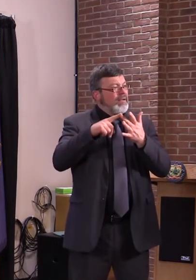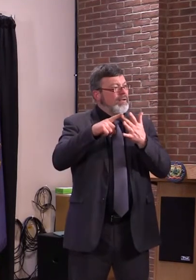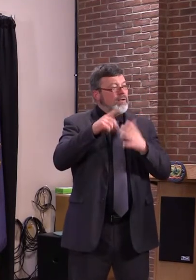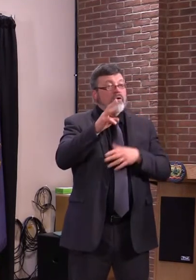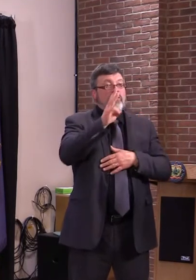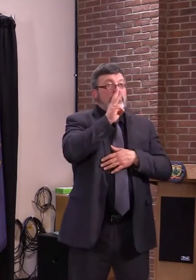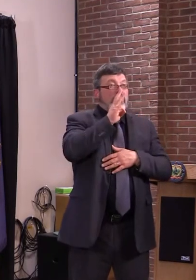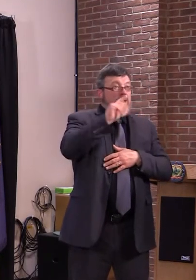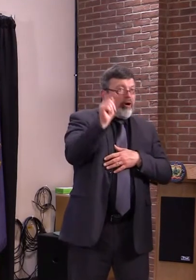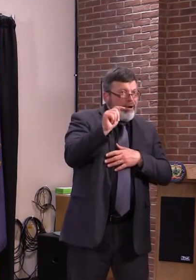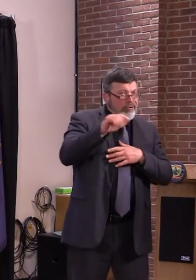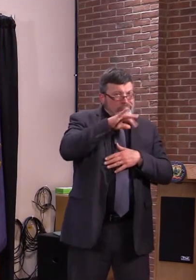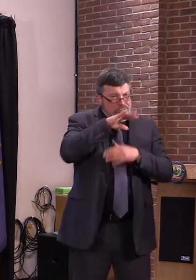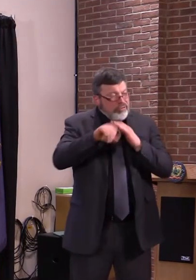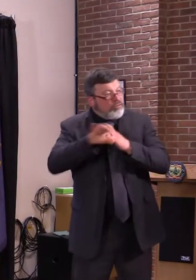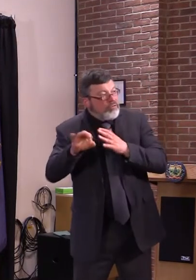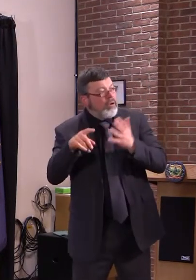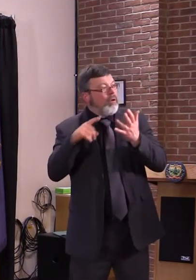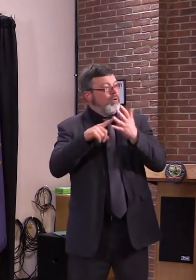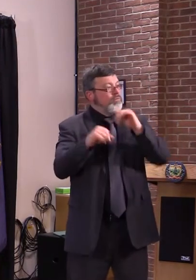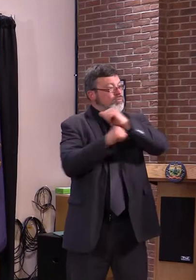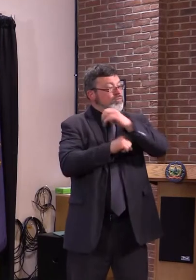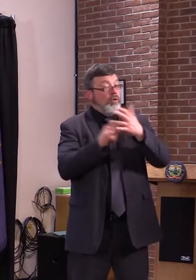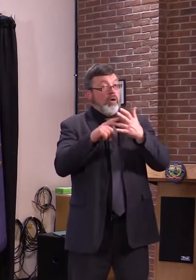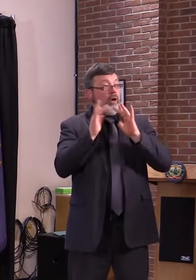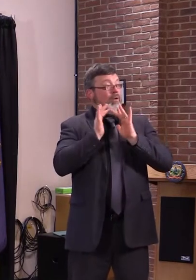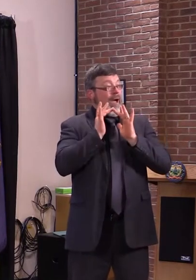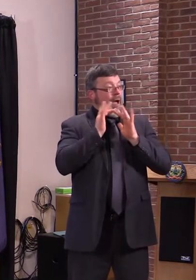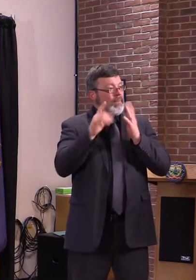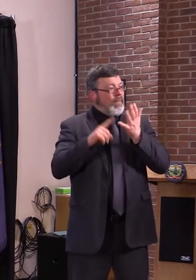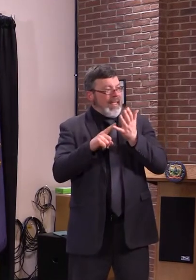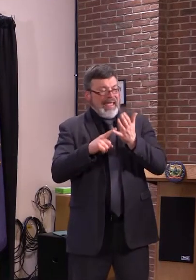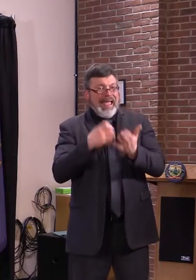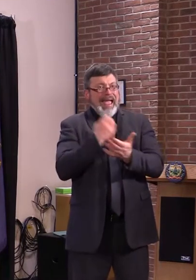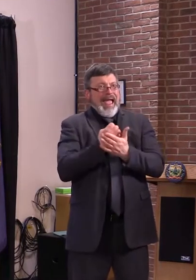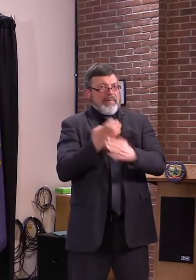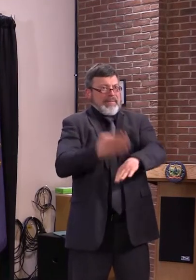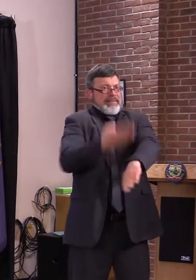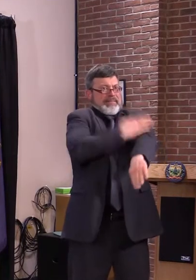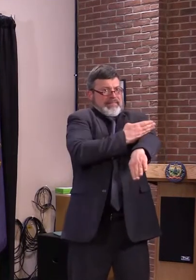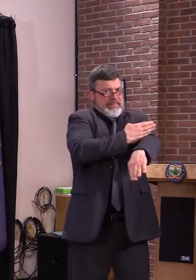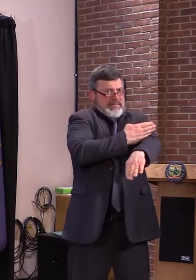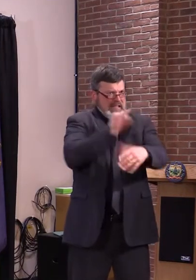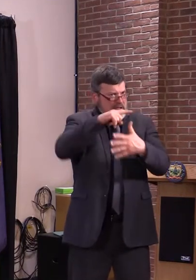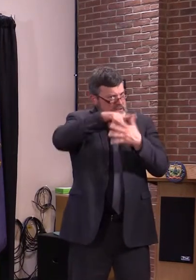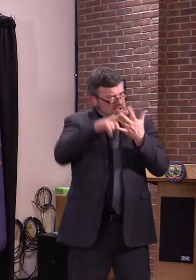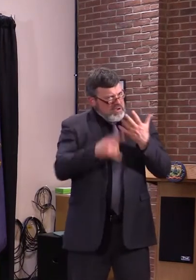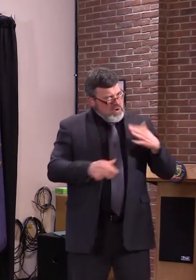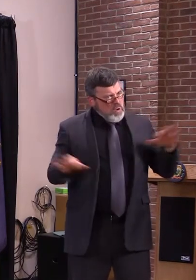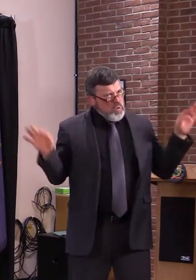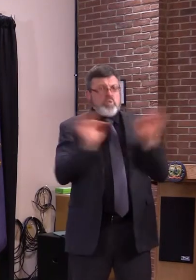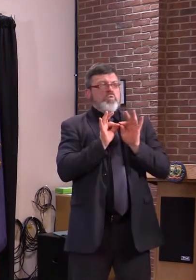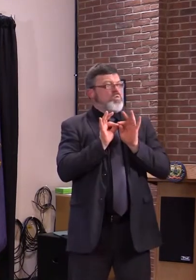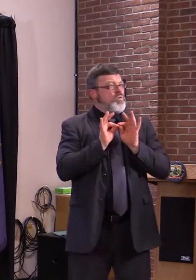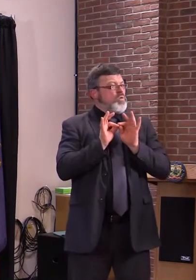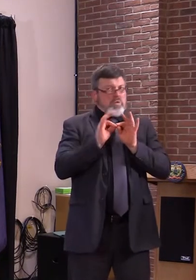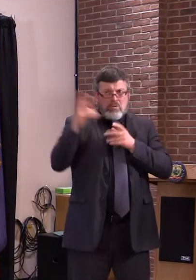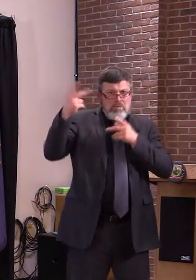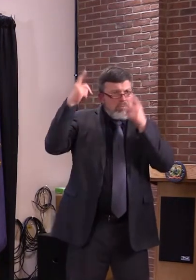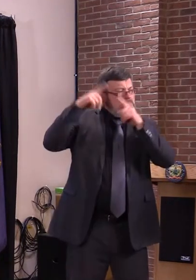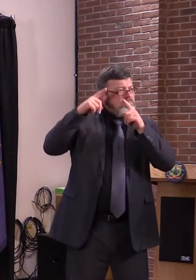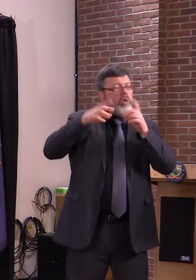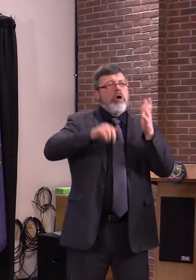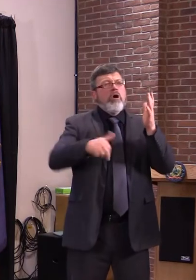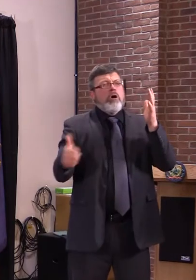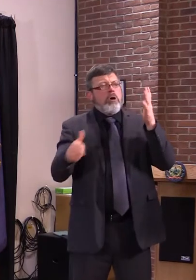wastewater infrastructure, broadband, and economic recovery. In total, legislative